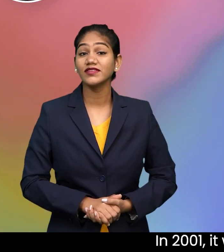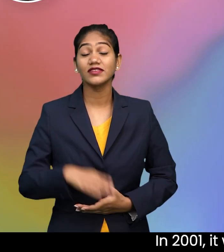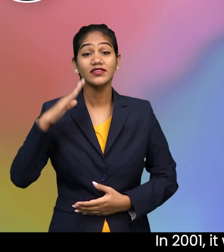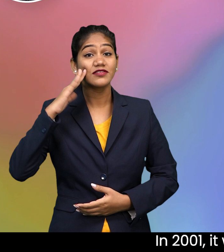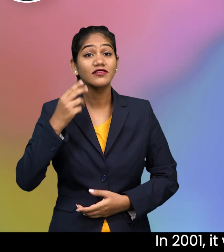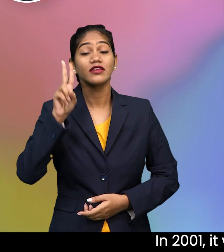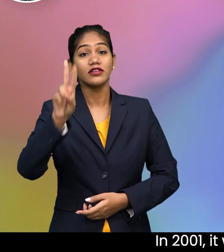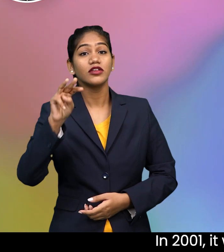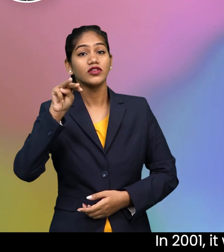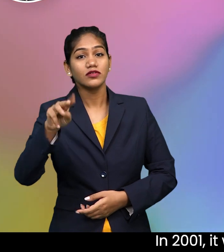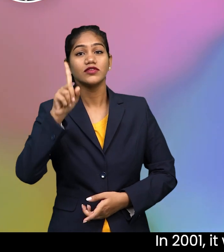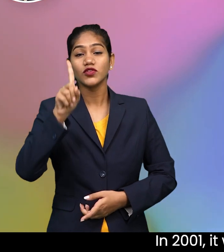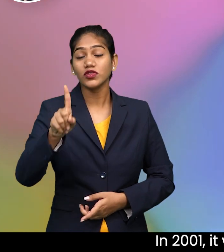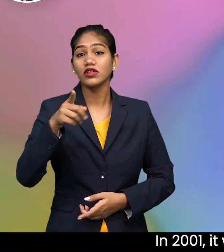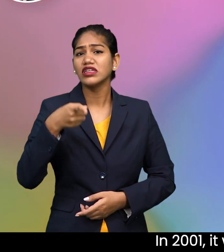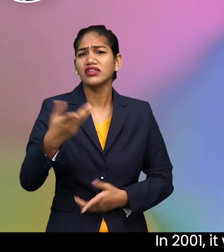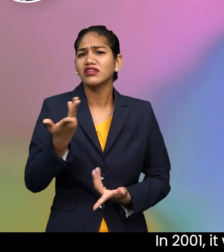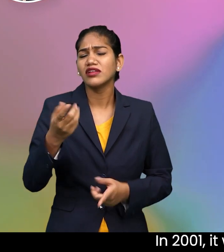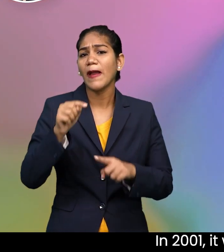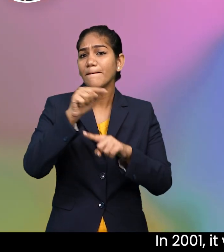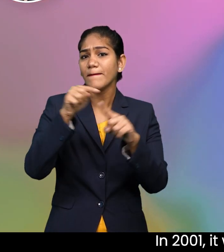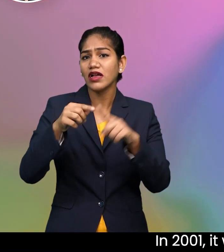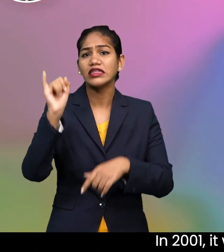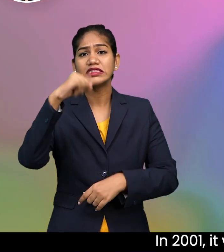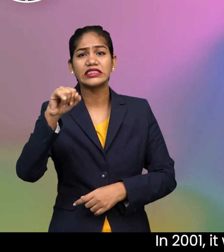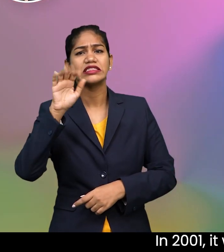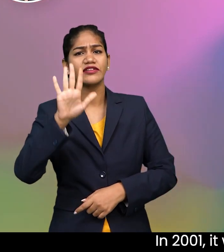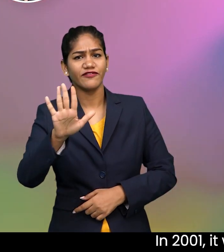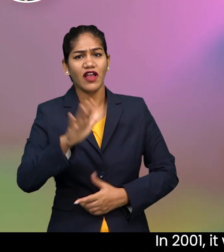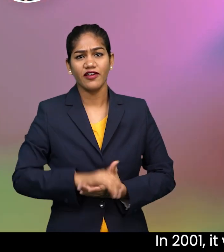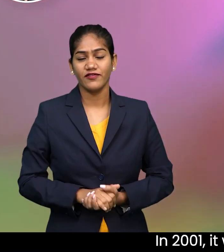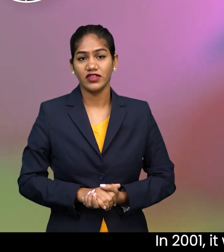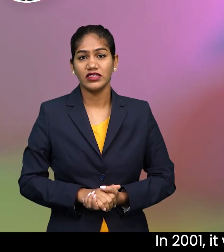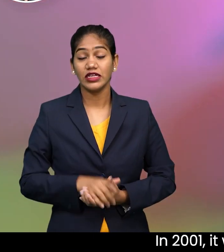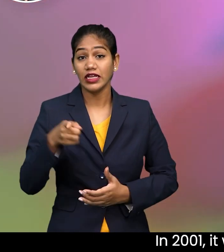In 2001, it was 65%. It grew to